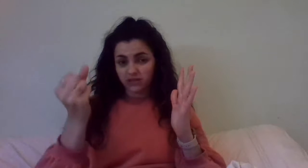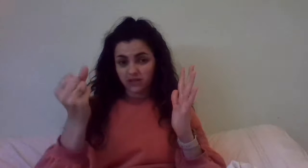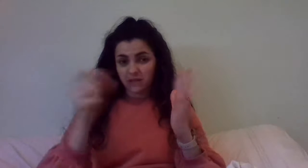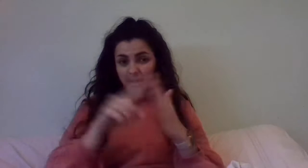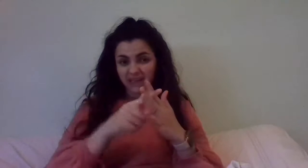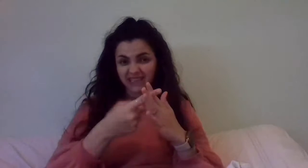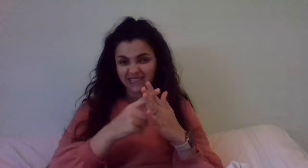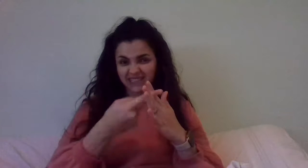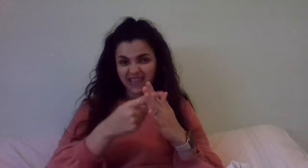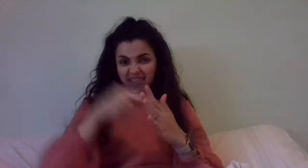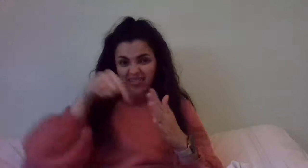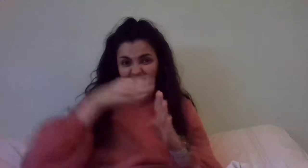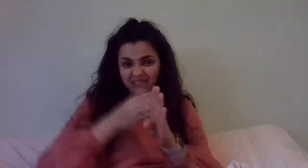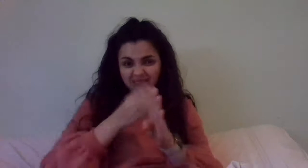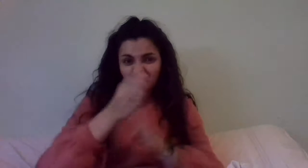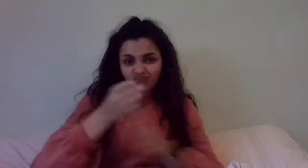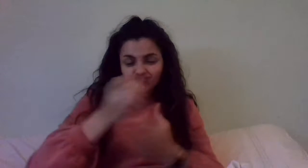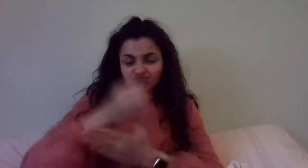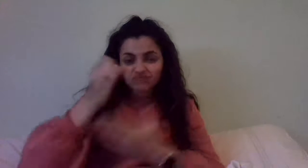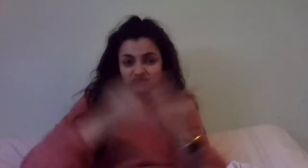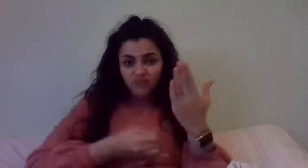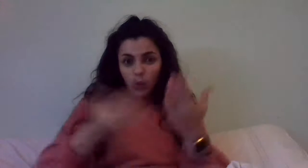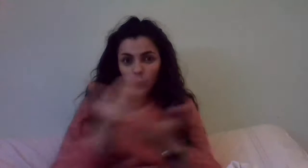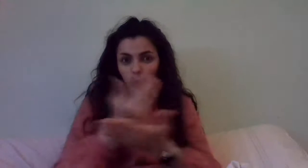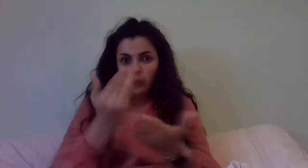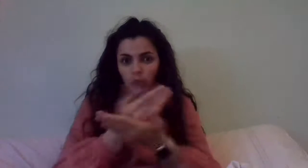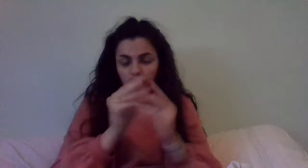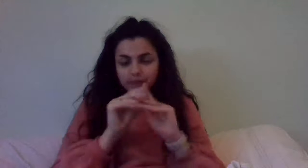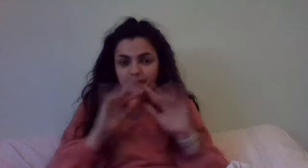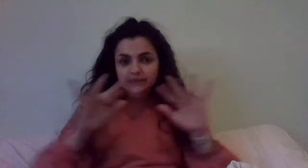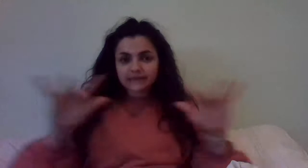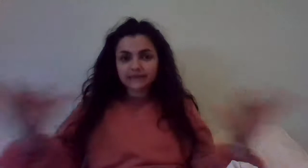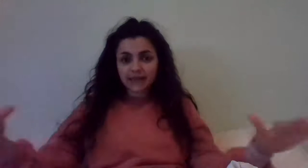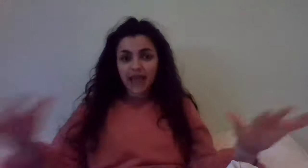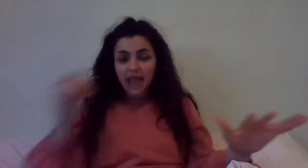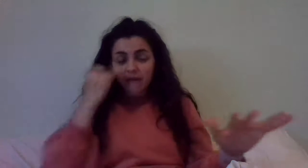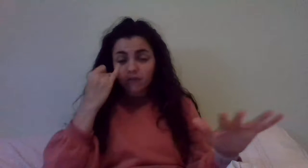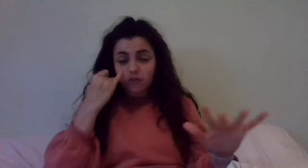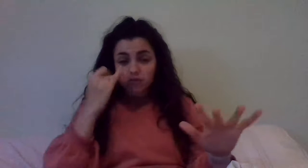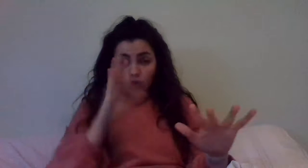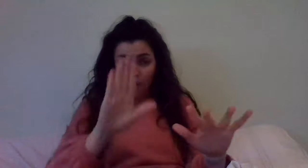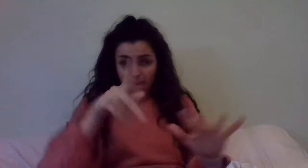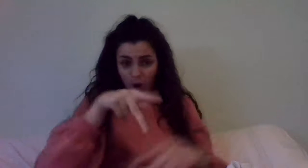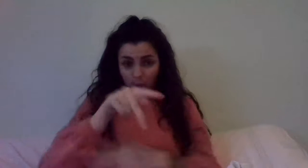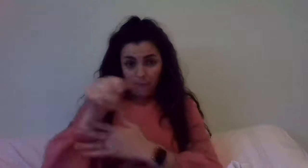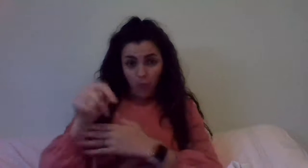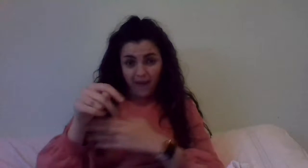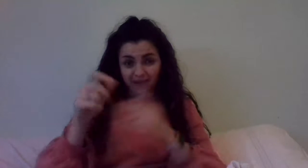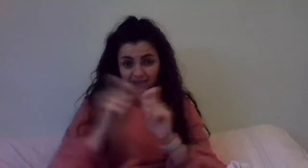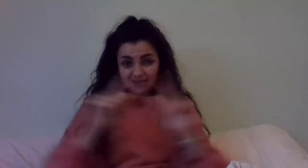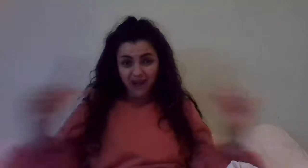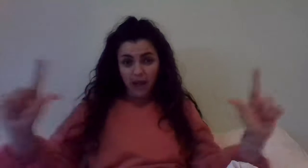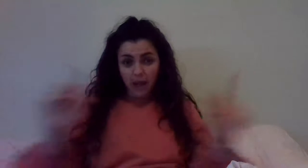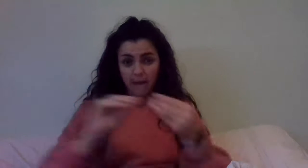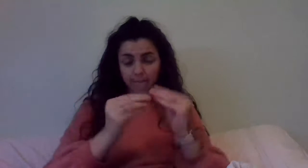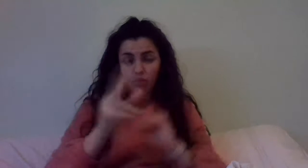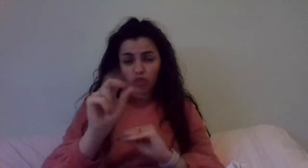your PowerPoint presentation to slide number 30, slide number 30 is actually number 60 of the